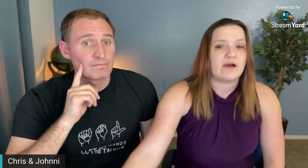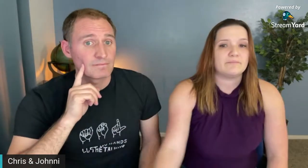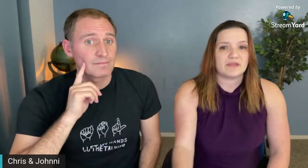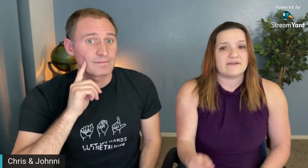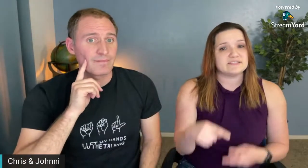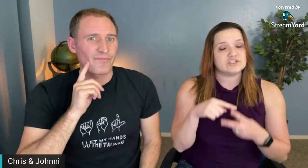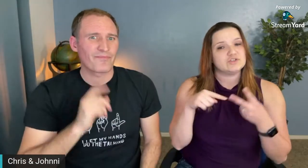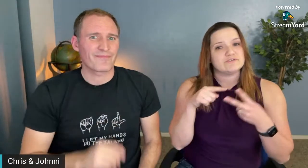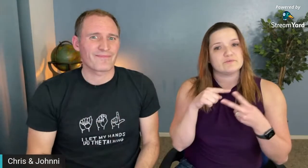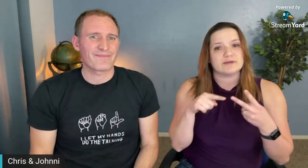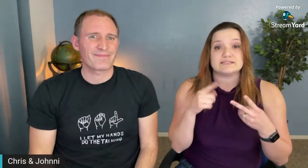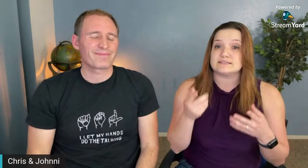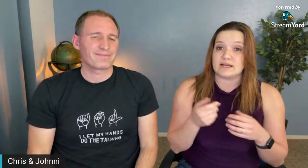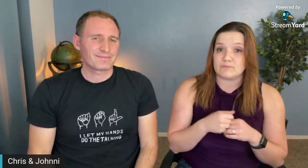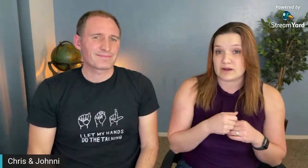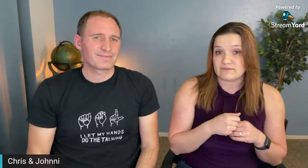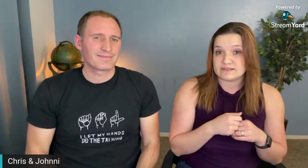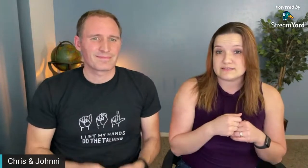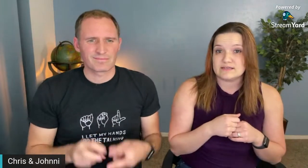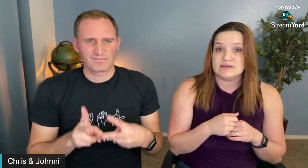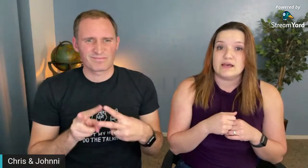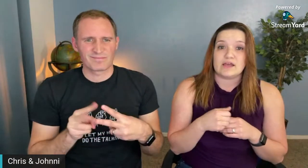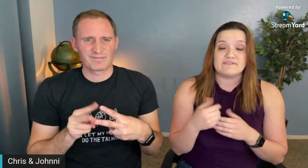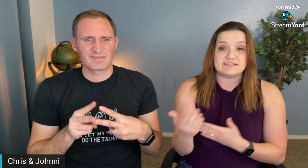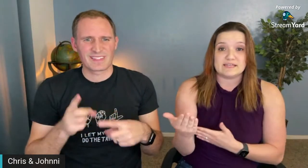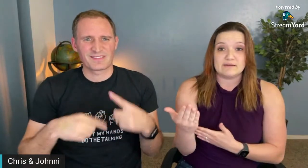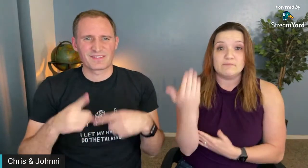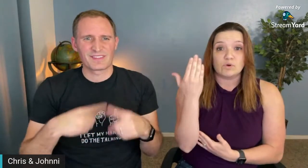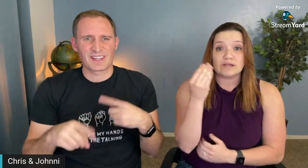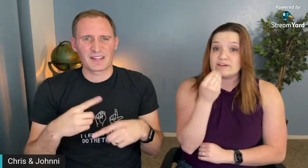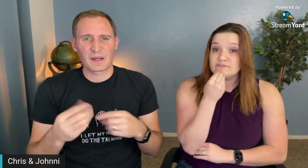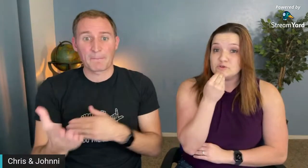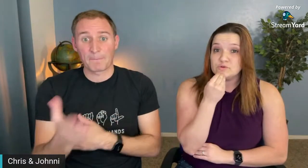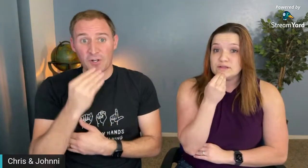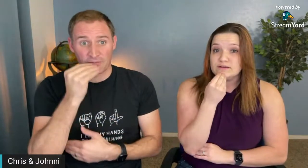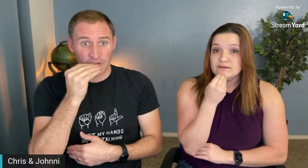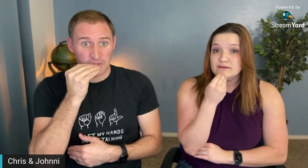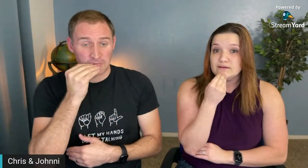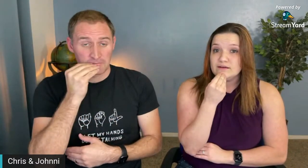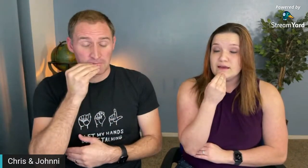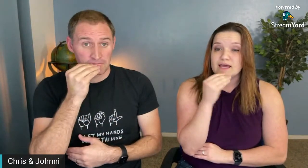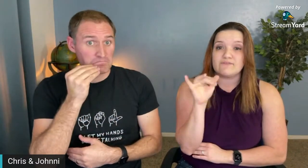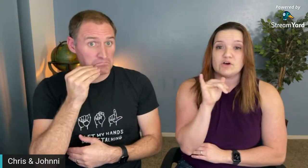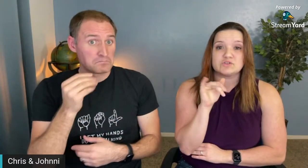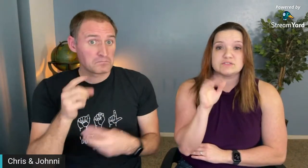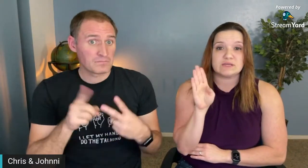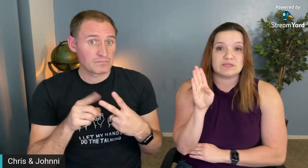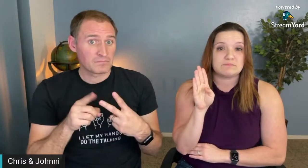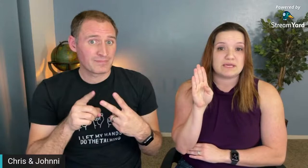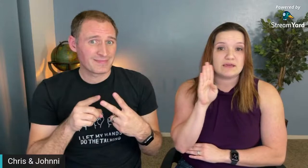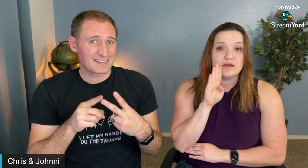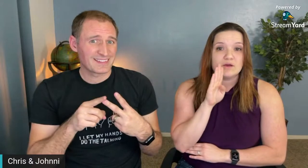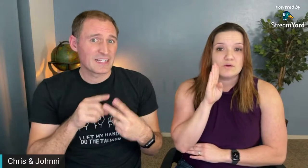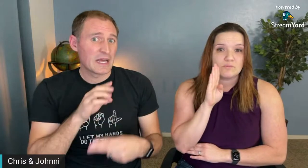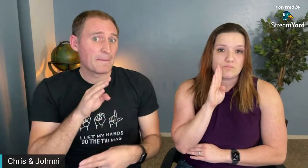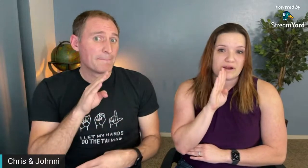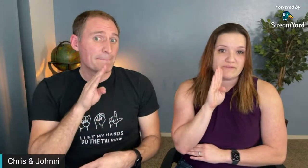Now, I've seen two different ways to sign breakfast. I've seen morning food, and I've also seen with a B,